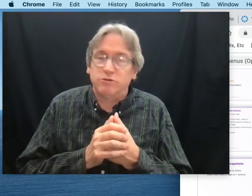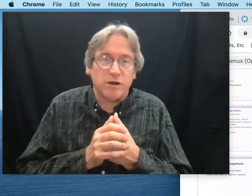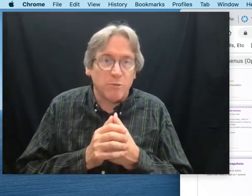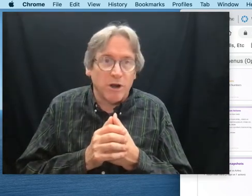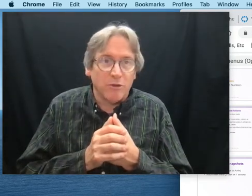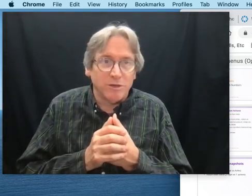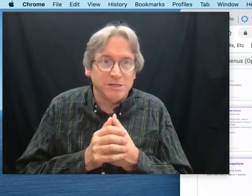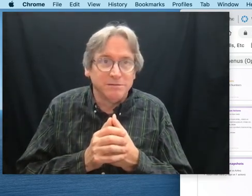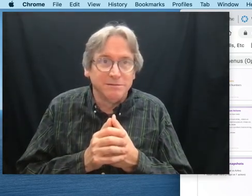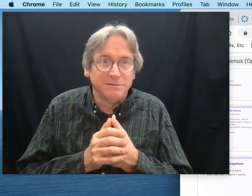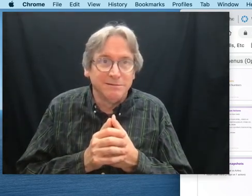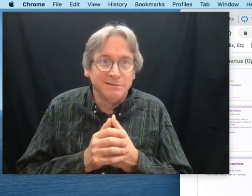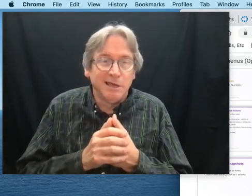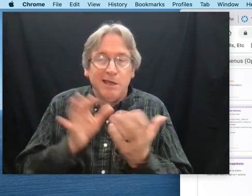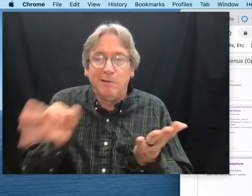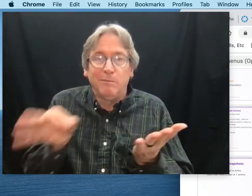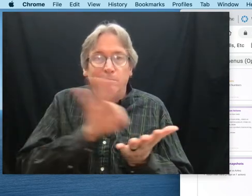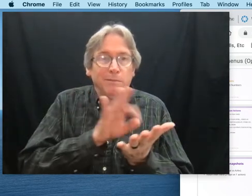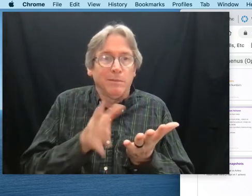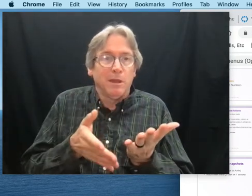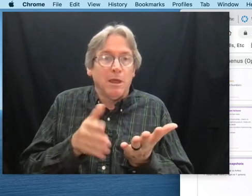I'm trying to remember what other ones.